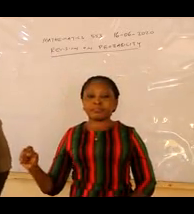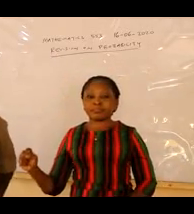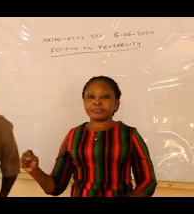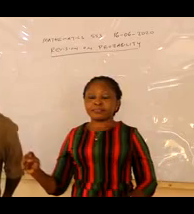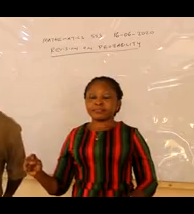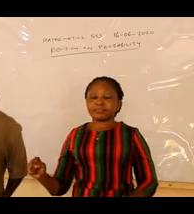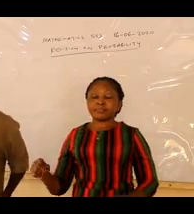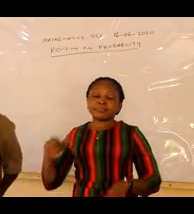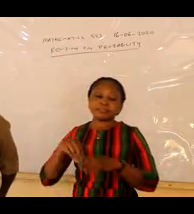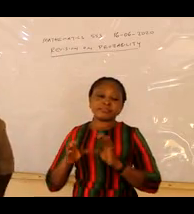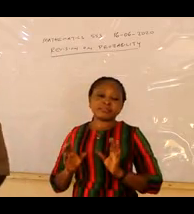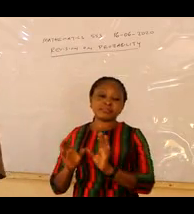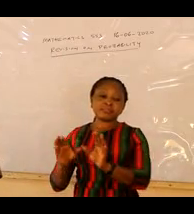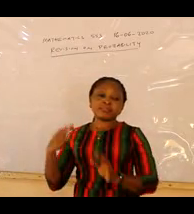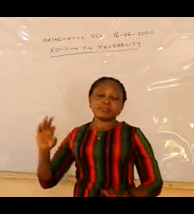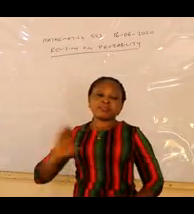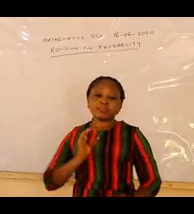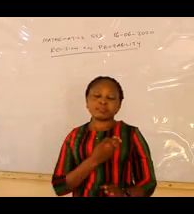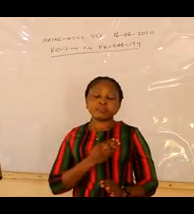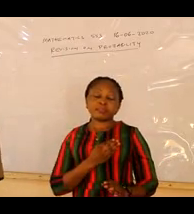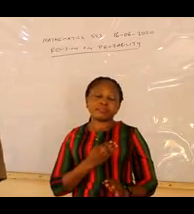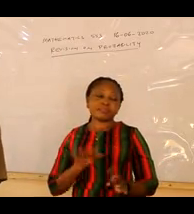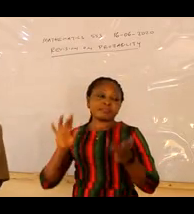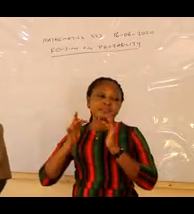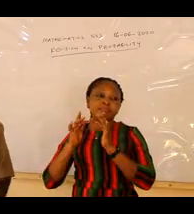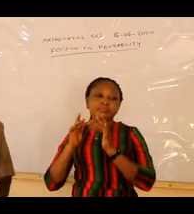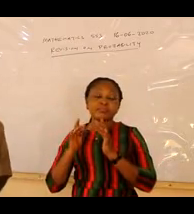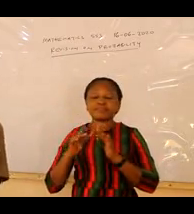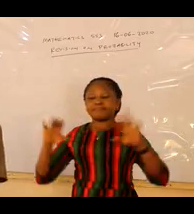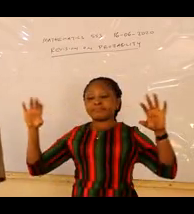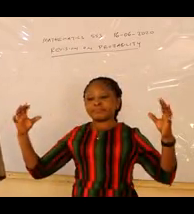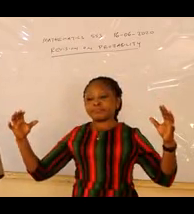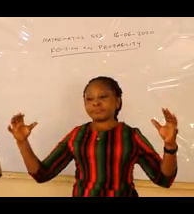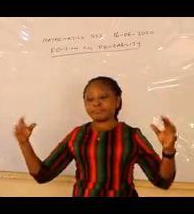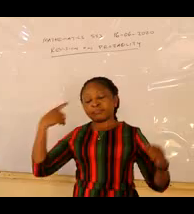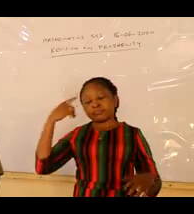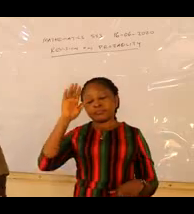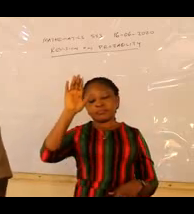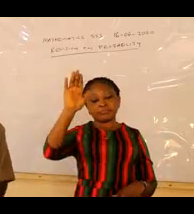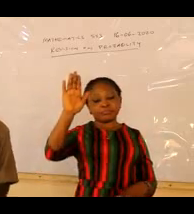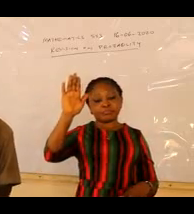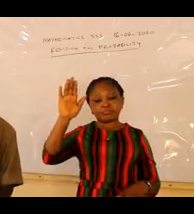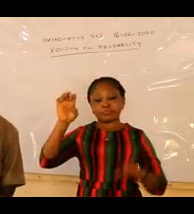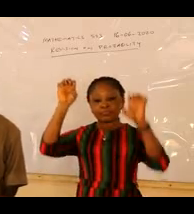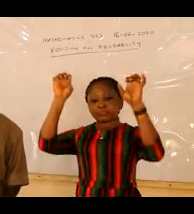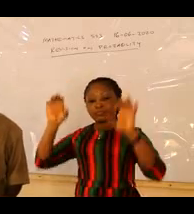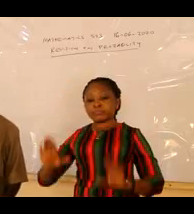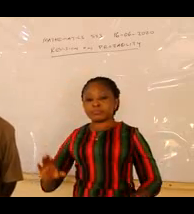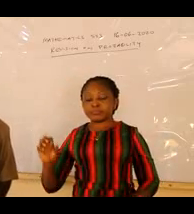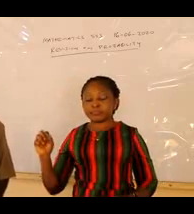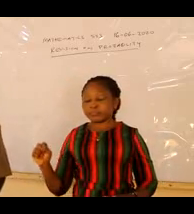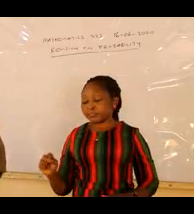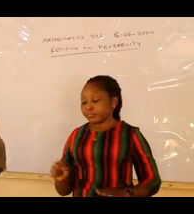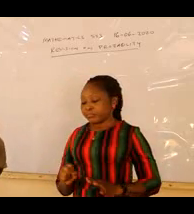in continuation of our online revision for your exams,